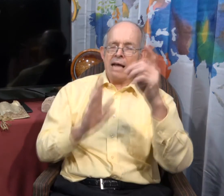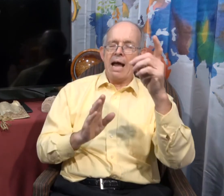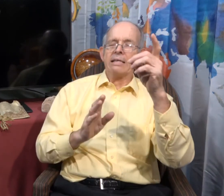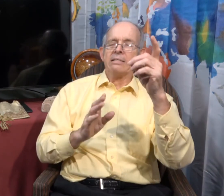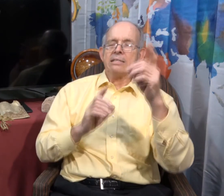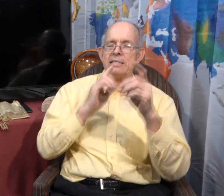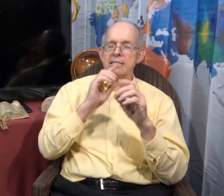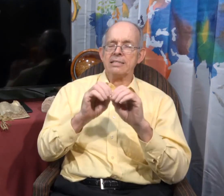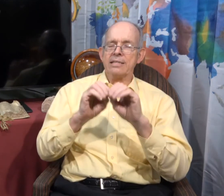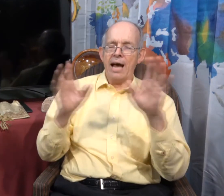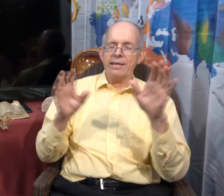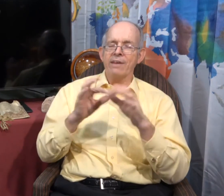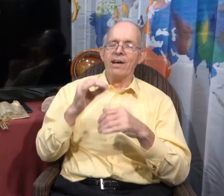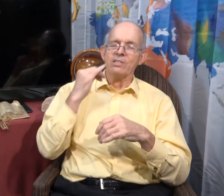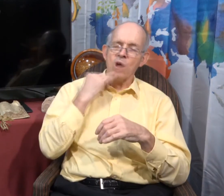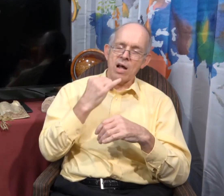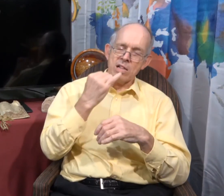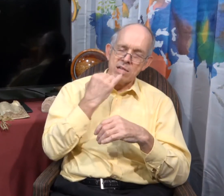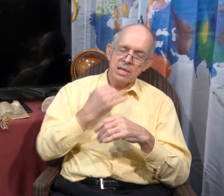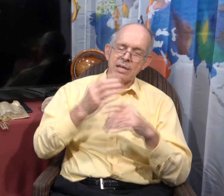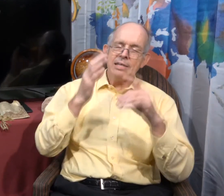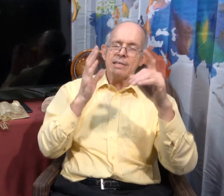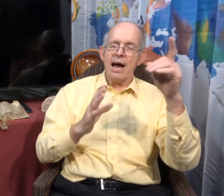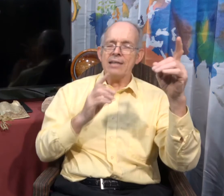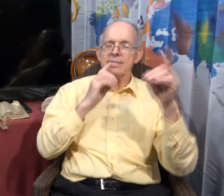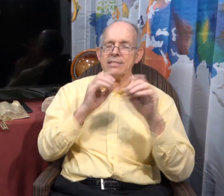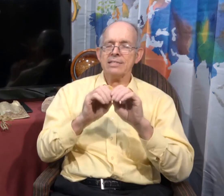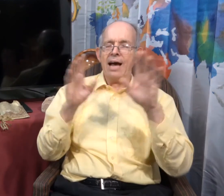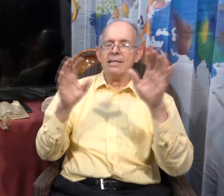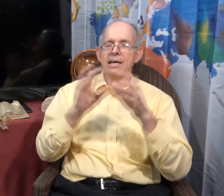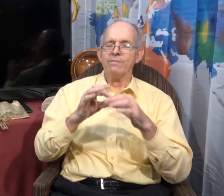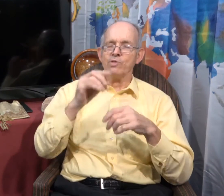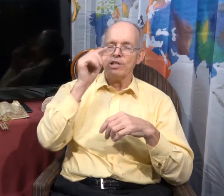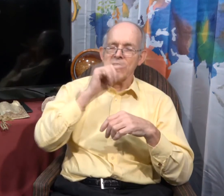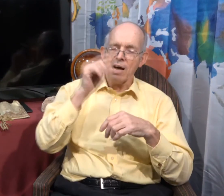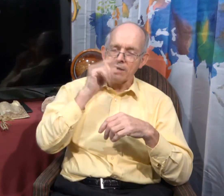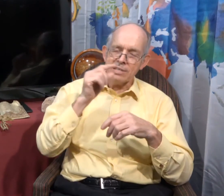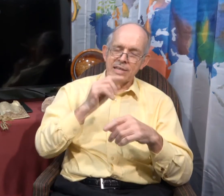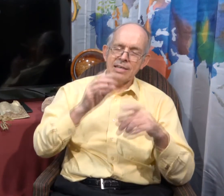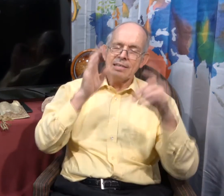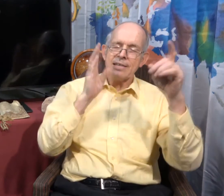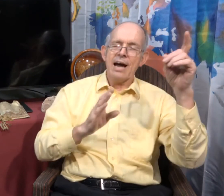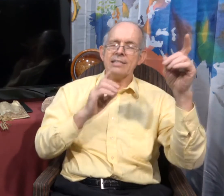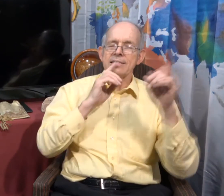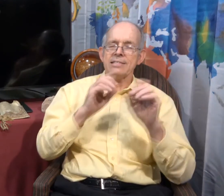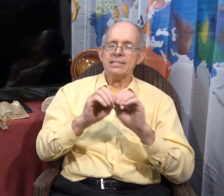God is the night of Israel. God is the night of Tatar. God is the